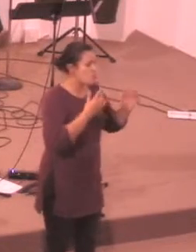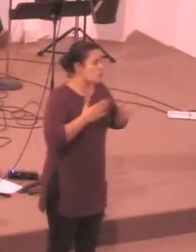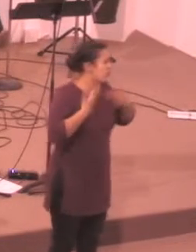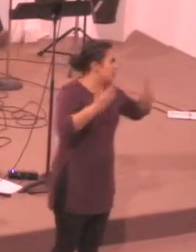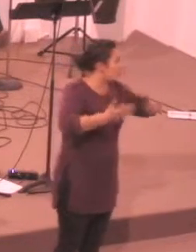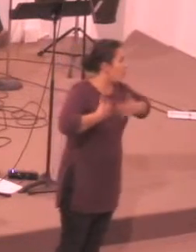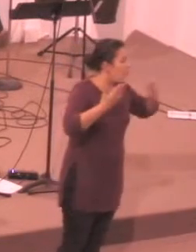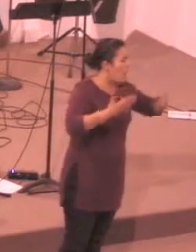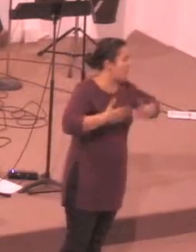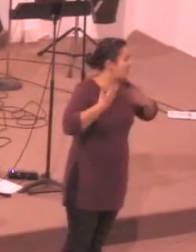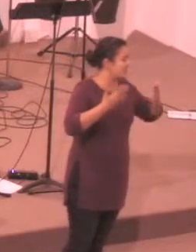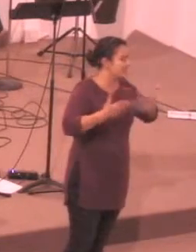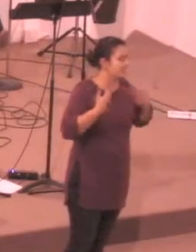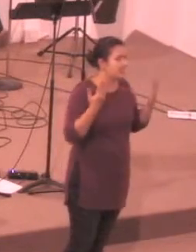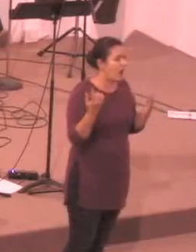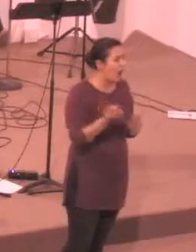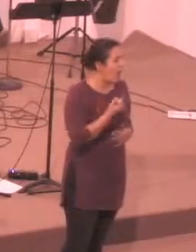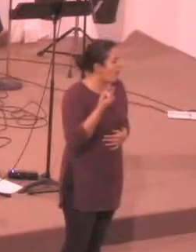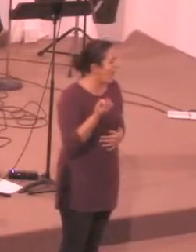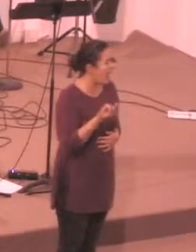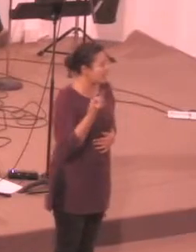Come on, rejoice.